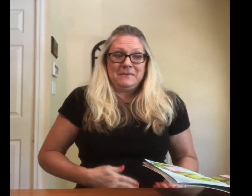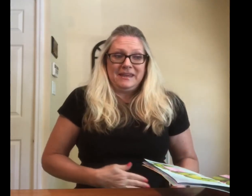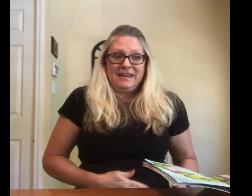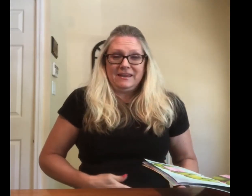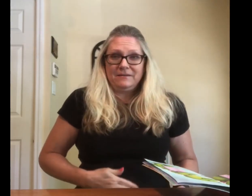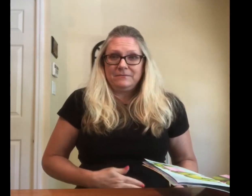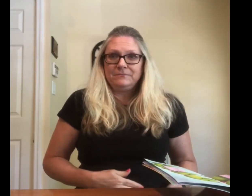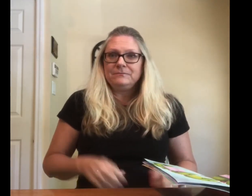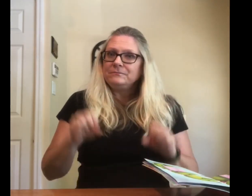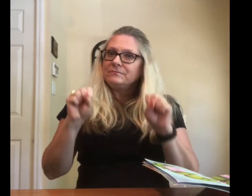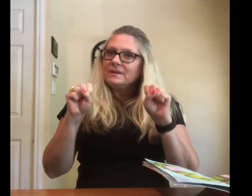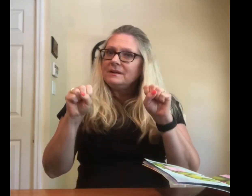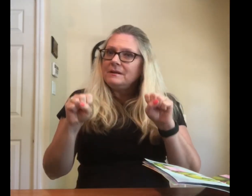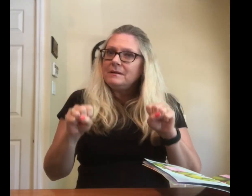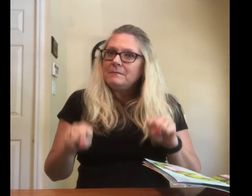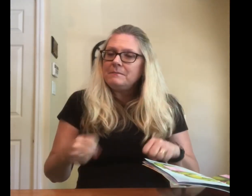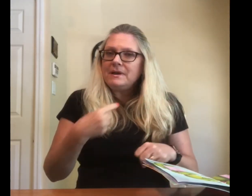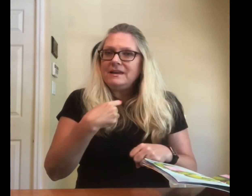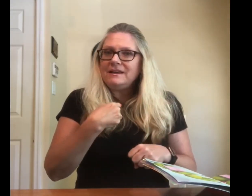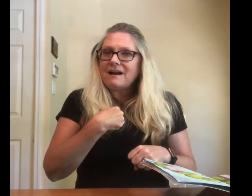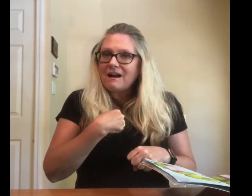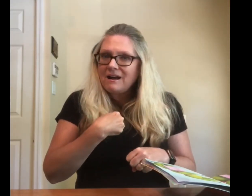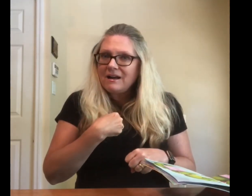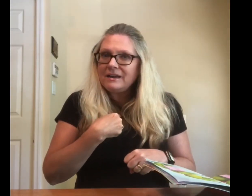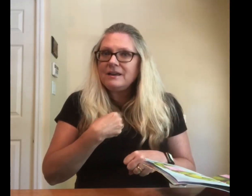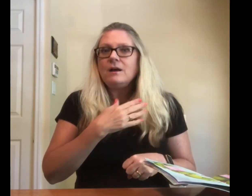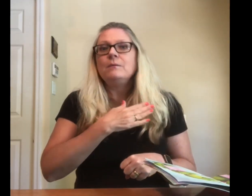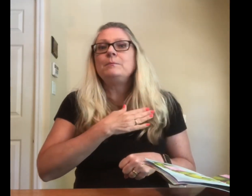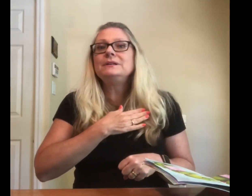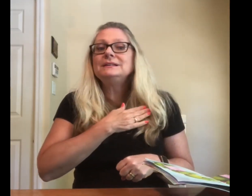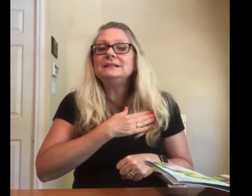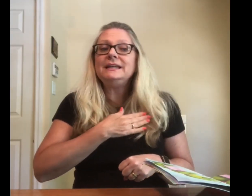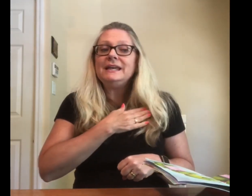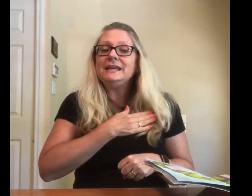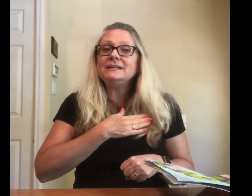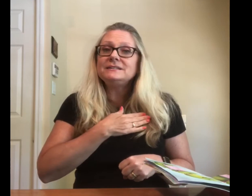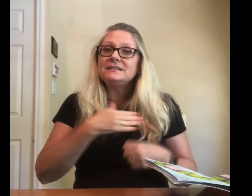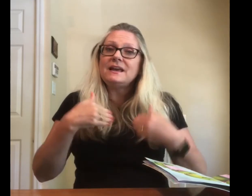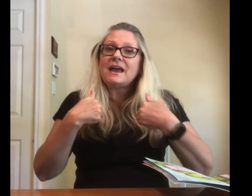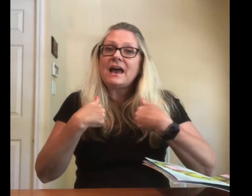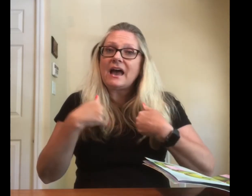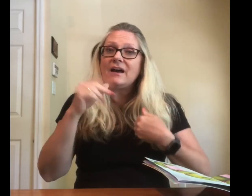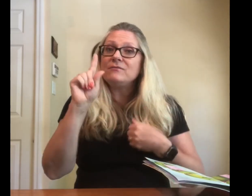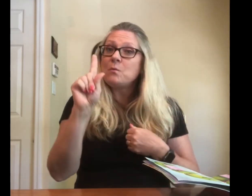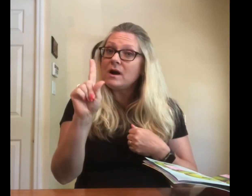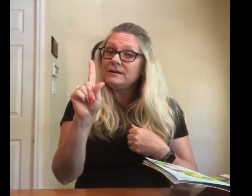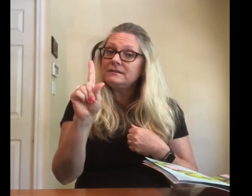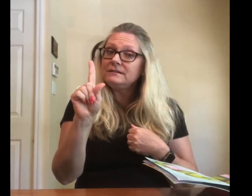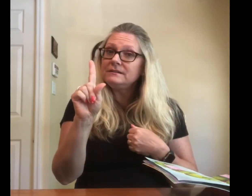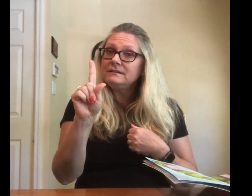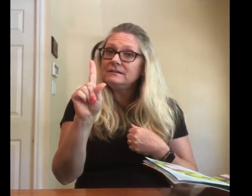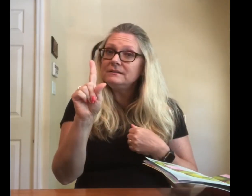yummy. May I please have one?